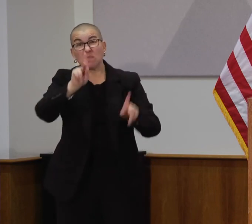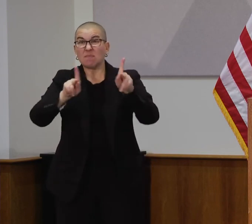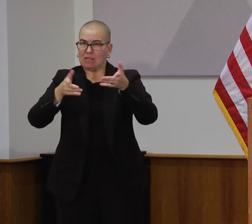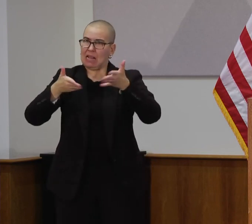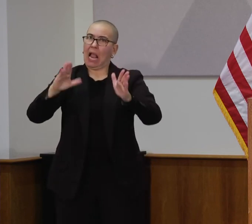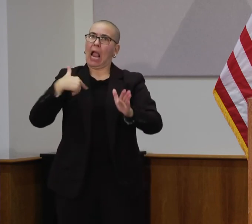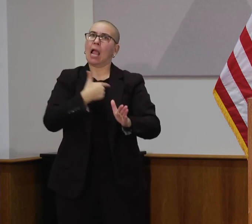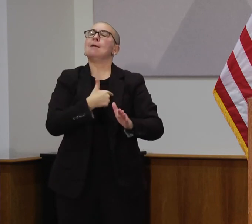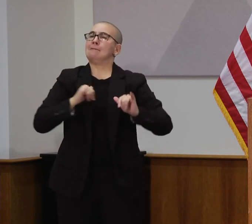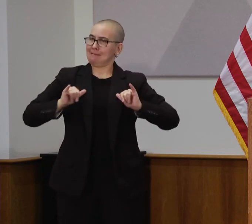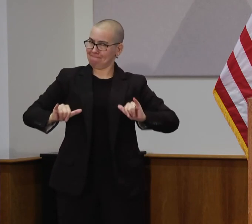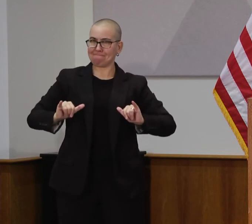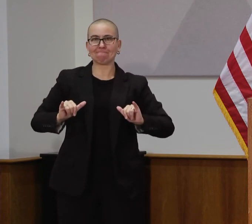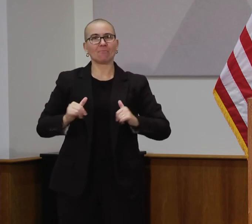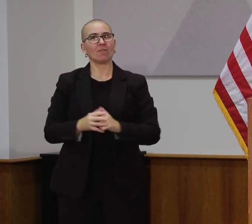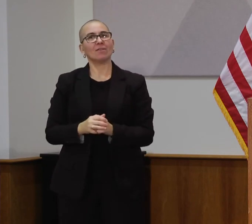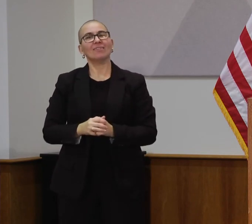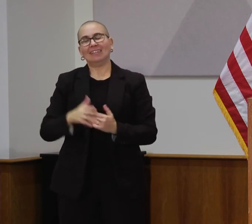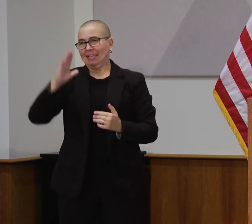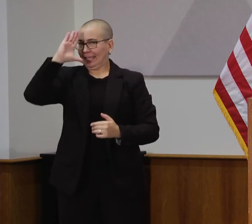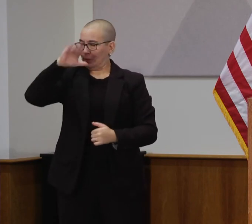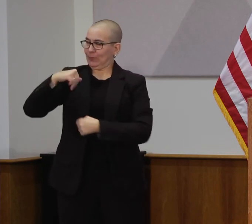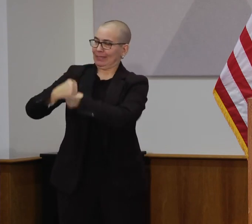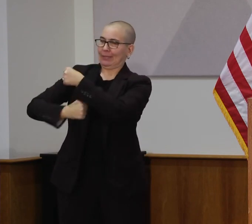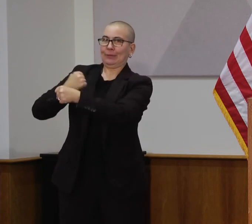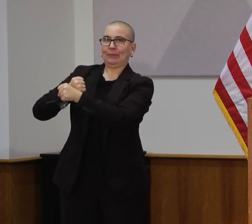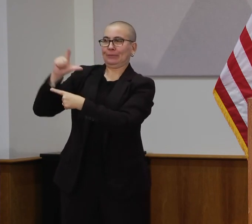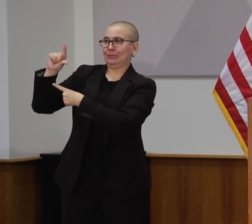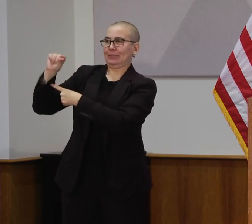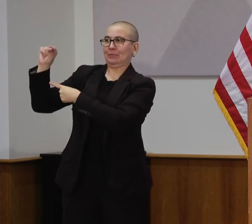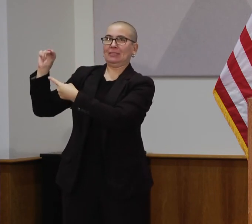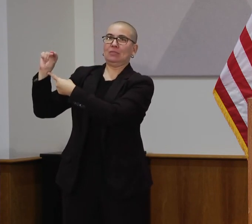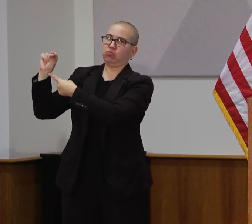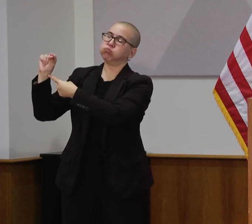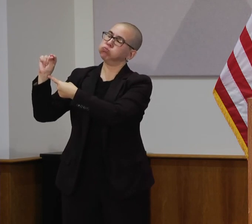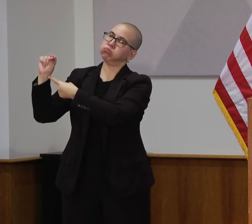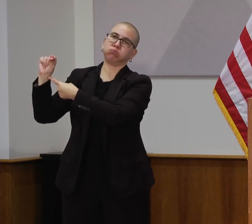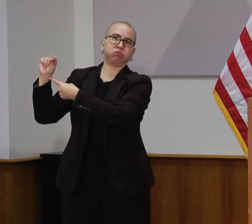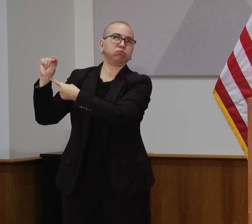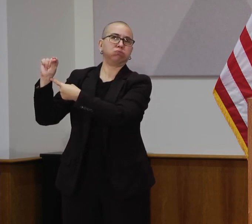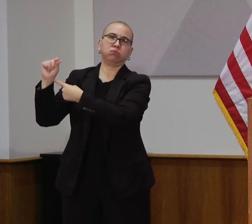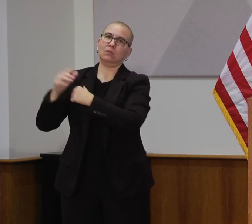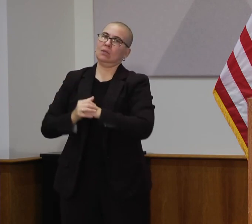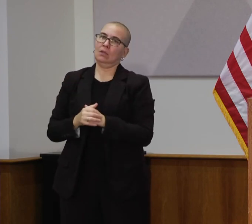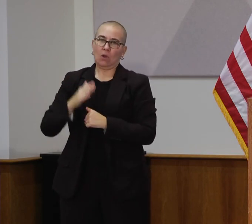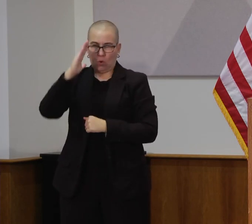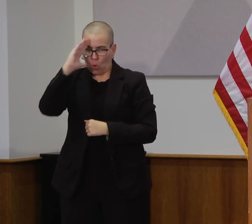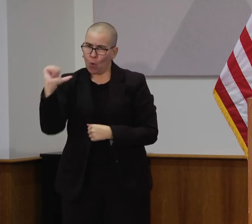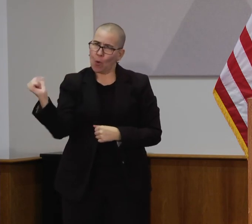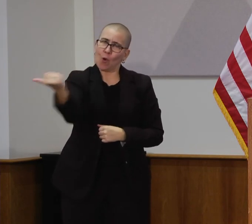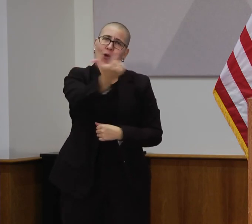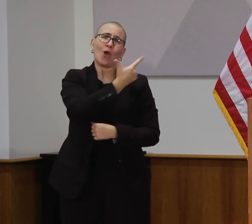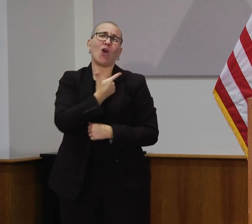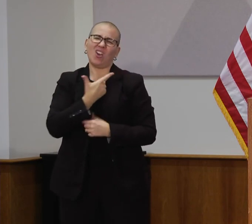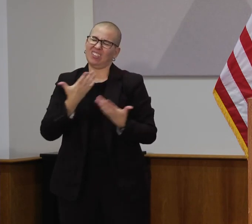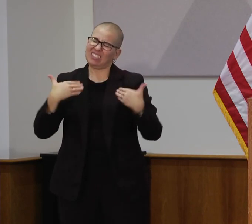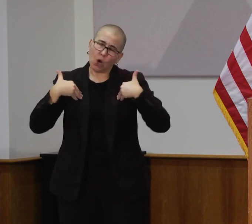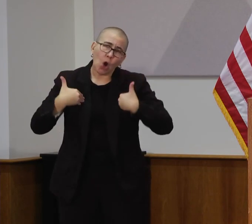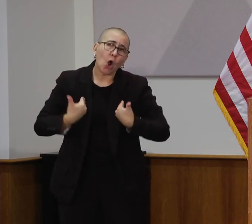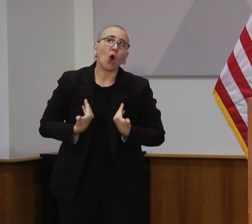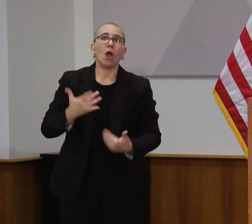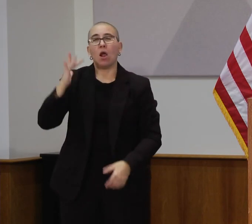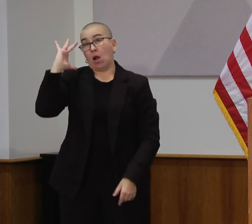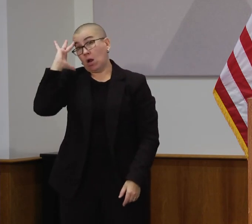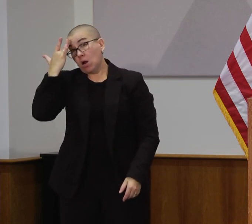Because 2020 is just a tough year for so many different reasons. We are all tired. I am tired. We are working